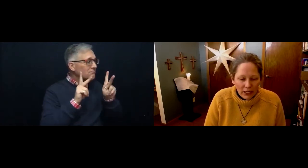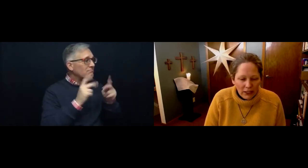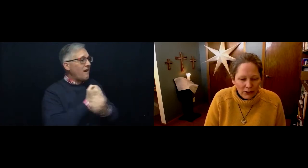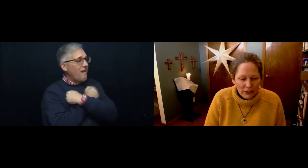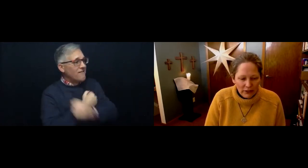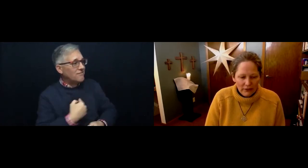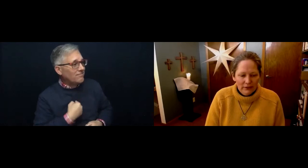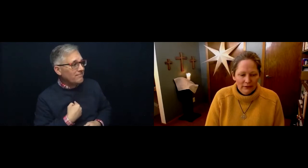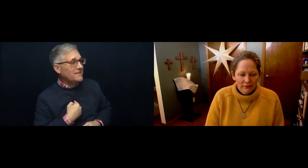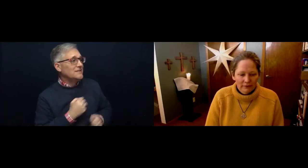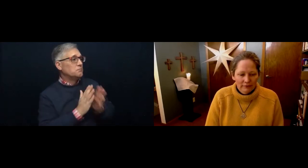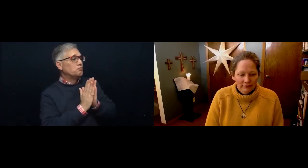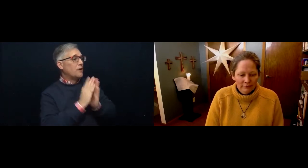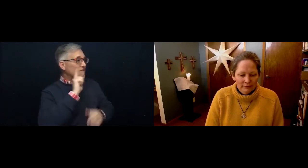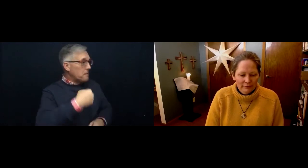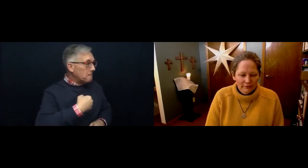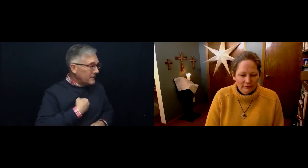that changed.